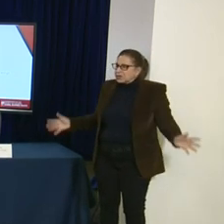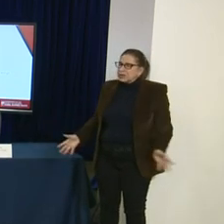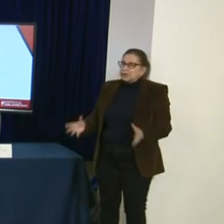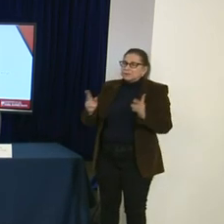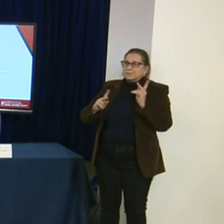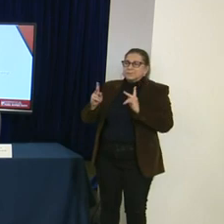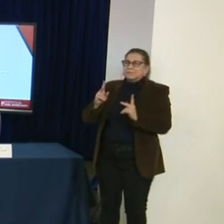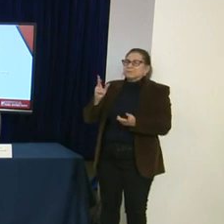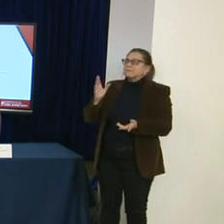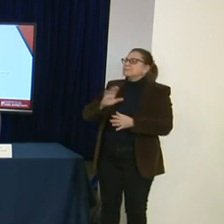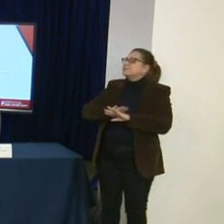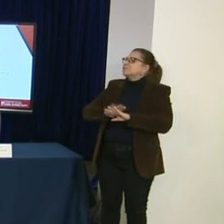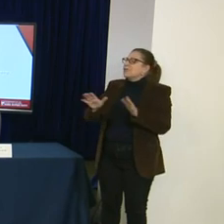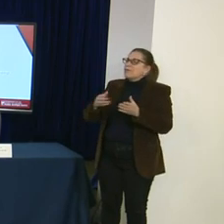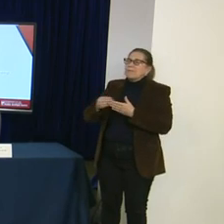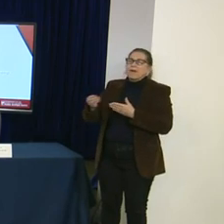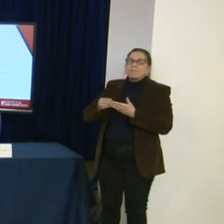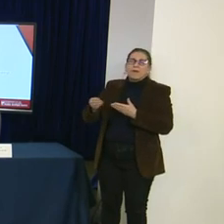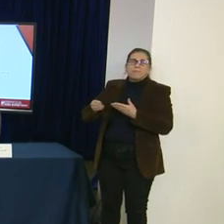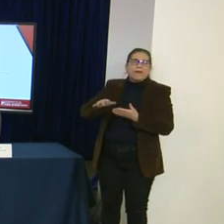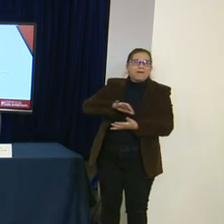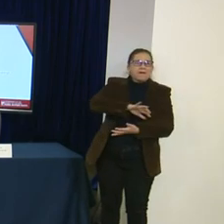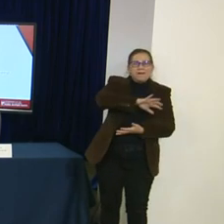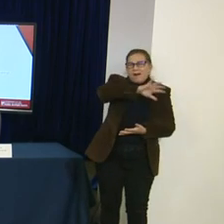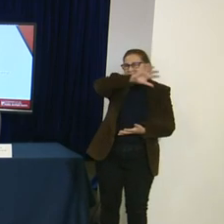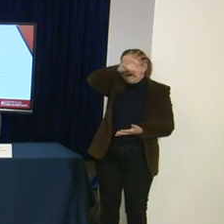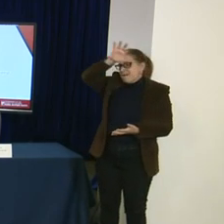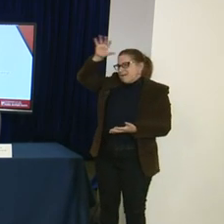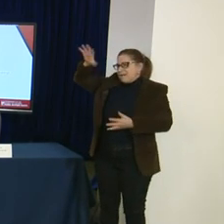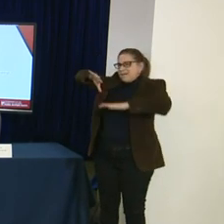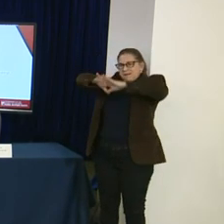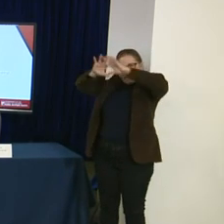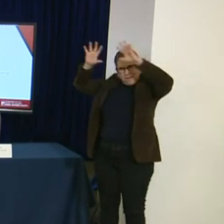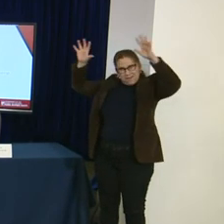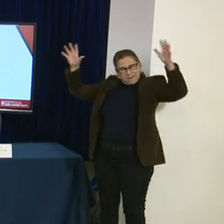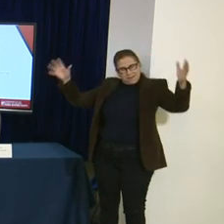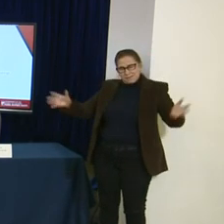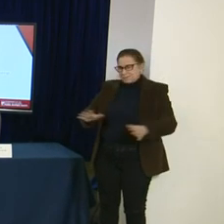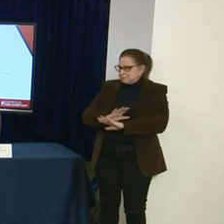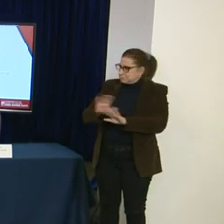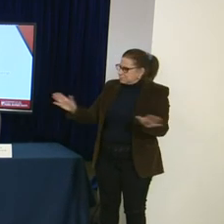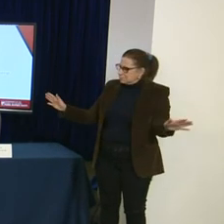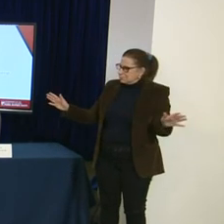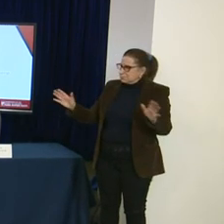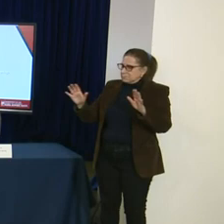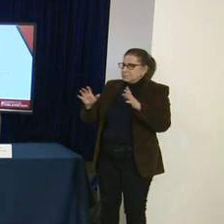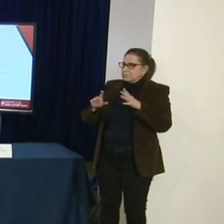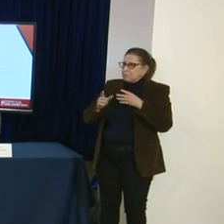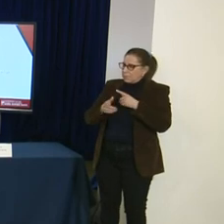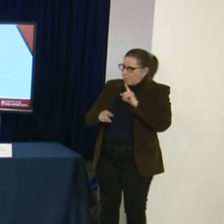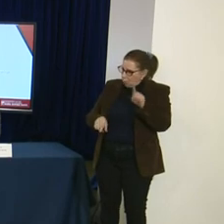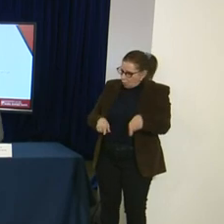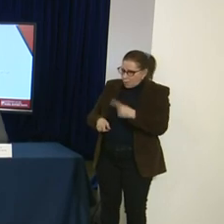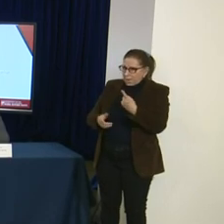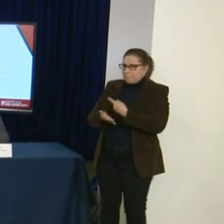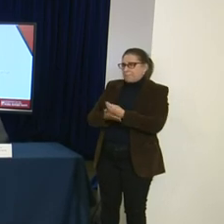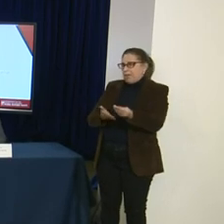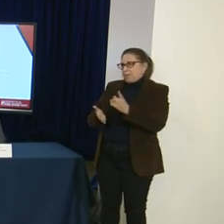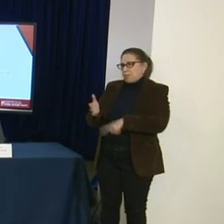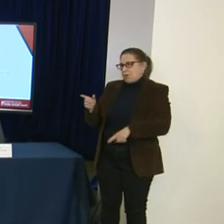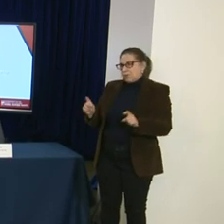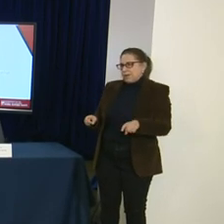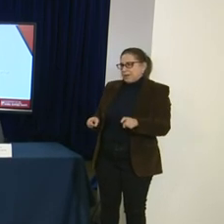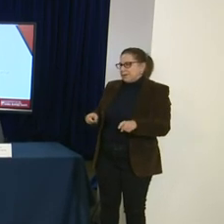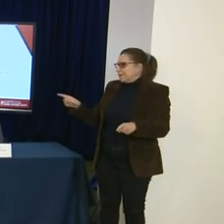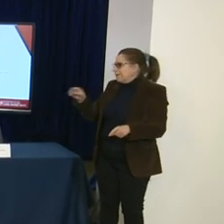and that you buy what you need at the grocery stores. And thank you for that. And on your last question, I'm going to ask Dr. Nesbitt to respond